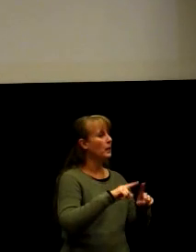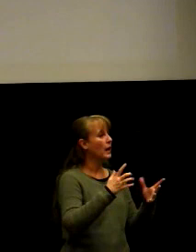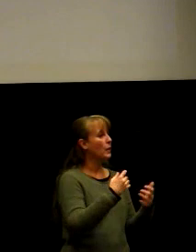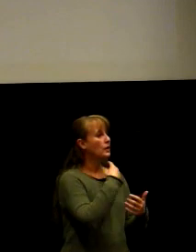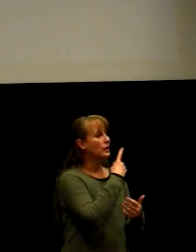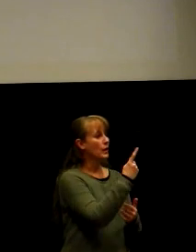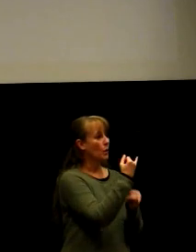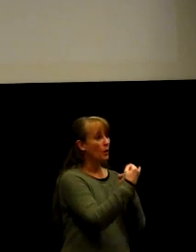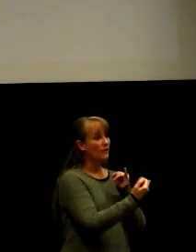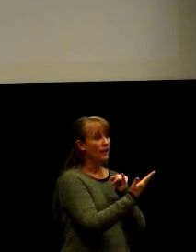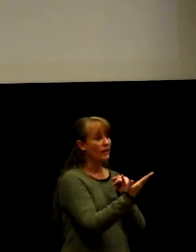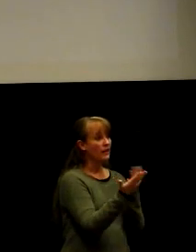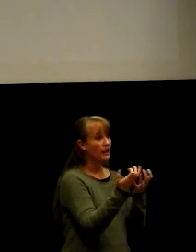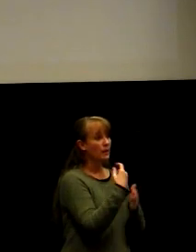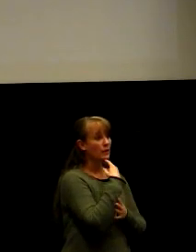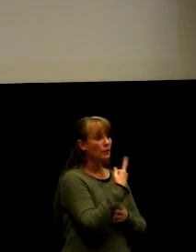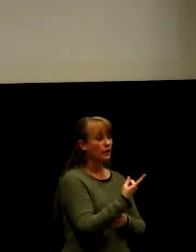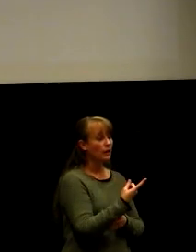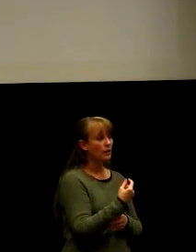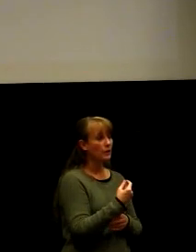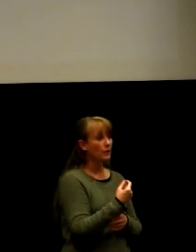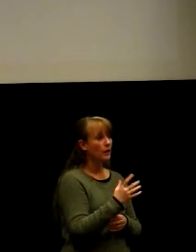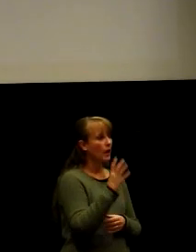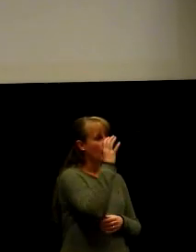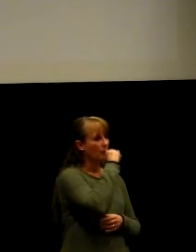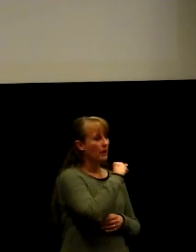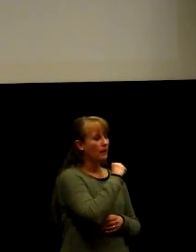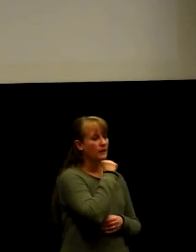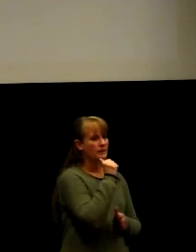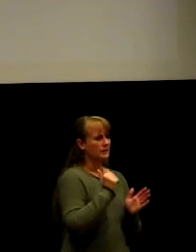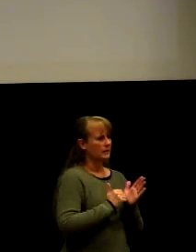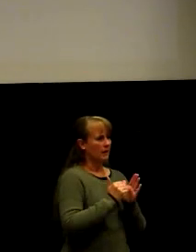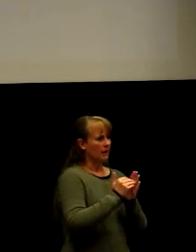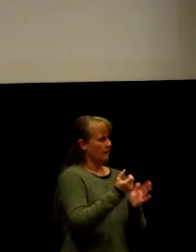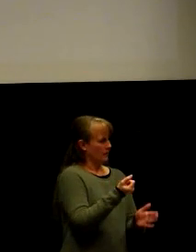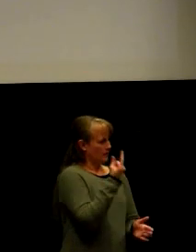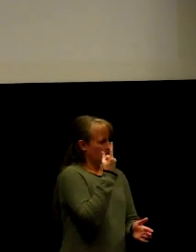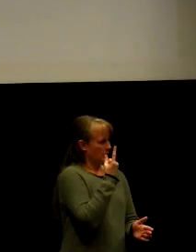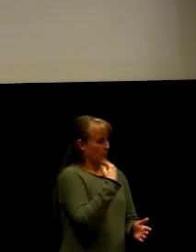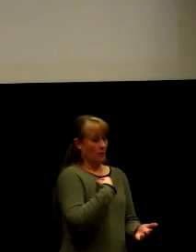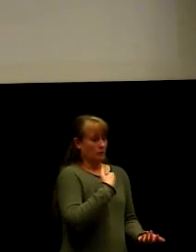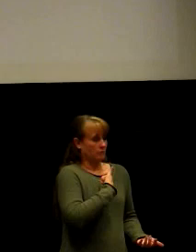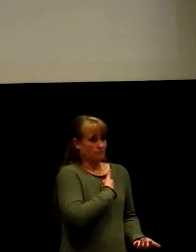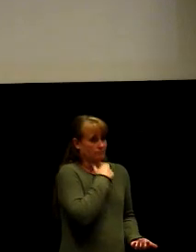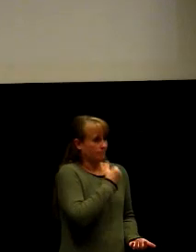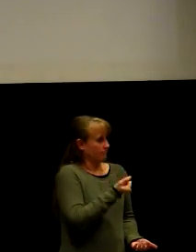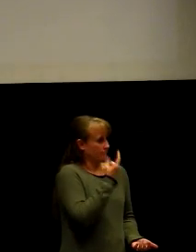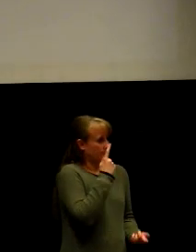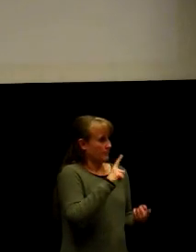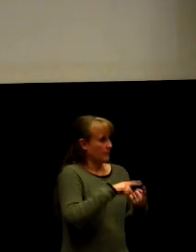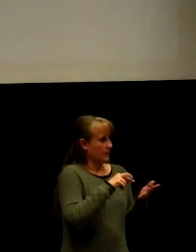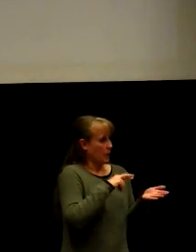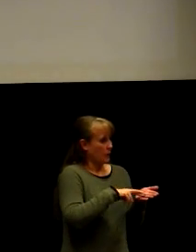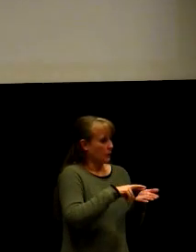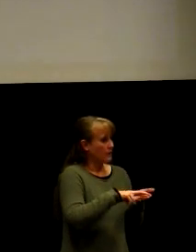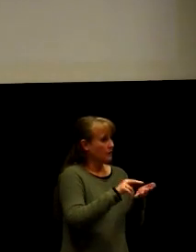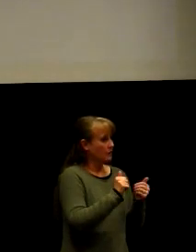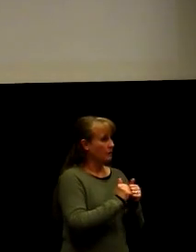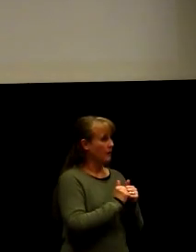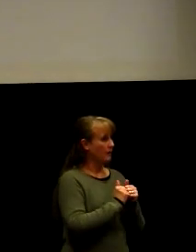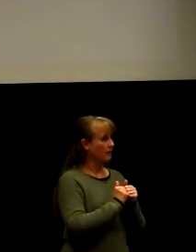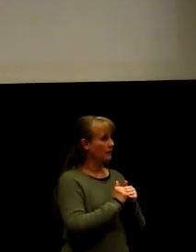say one final thing that apparently is not often realized. At least I didn't realize it until I did some research into the